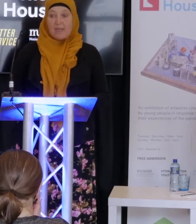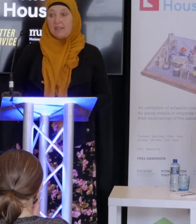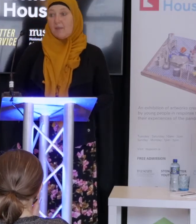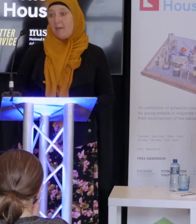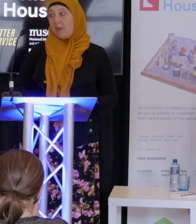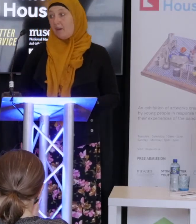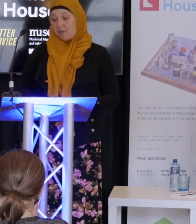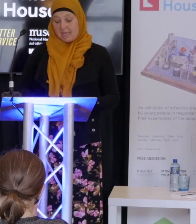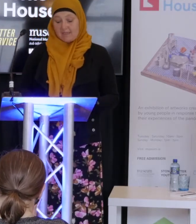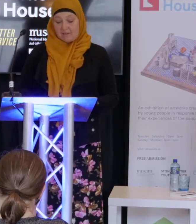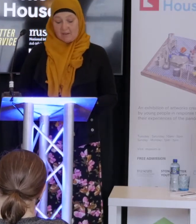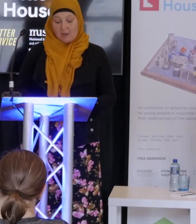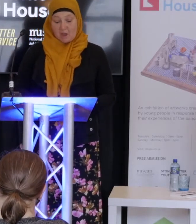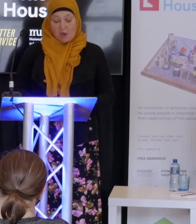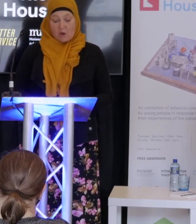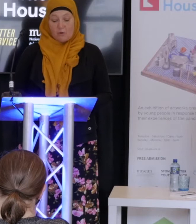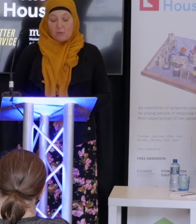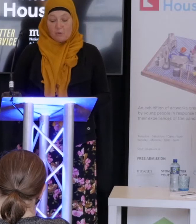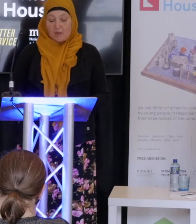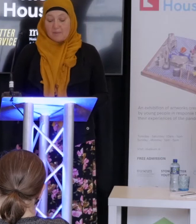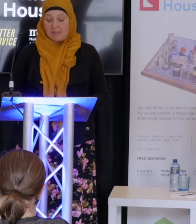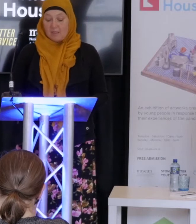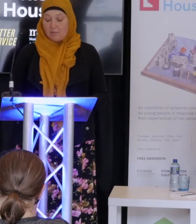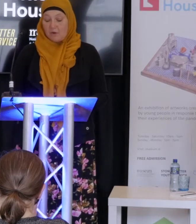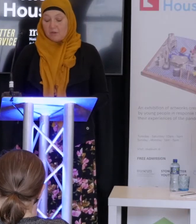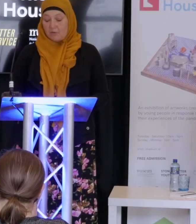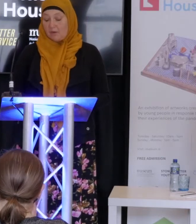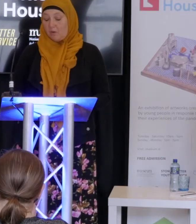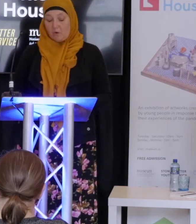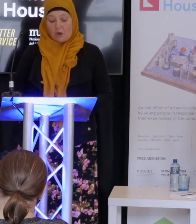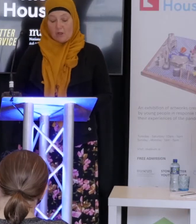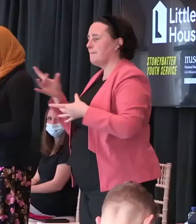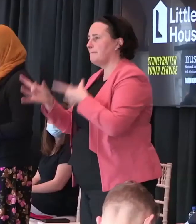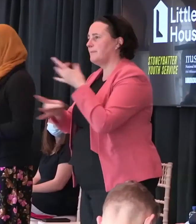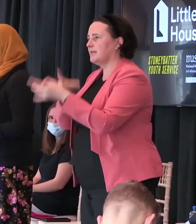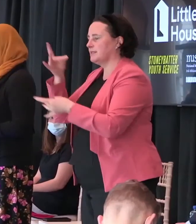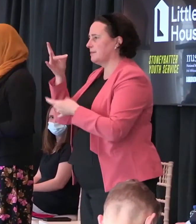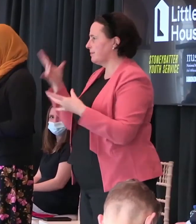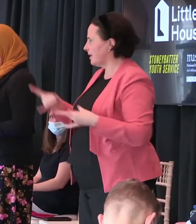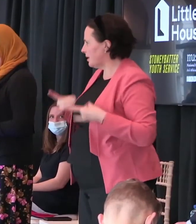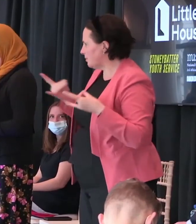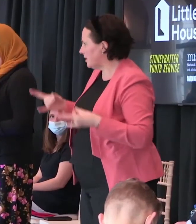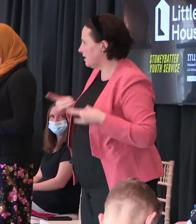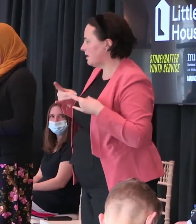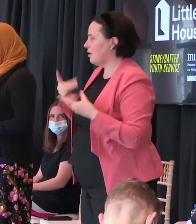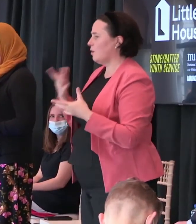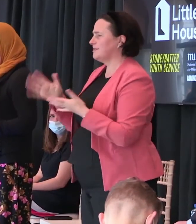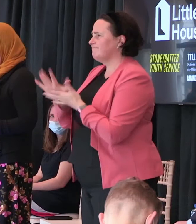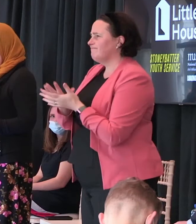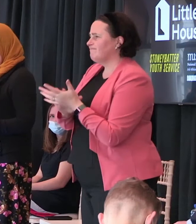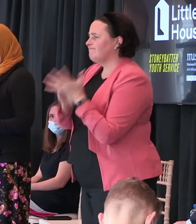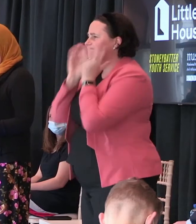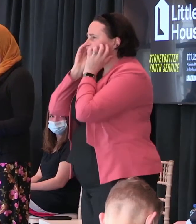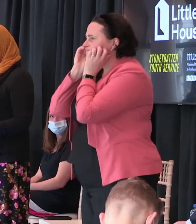what makes them happy or sad, or what were they missing the most when we were all stuck in our homes away from